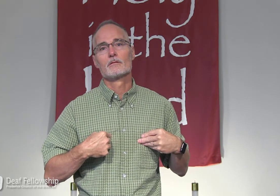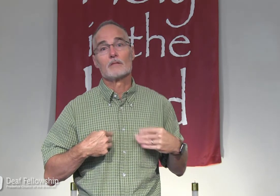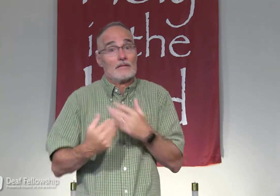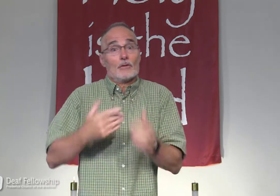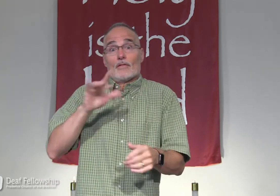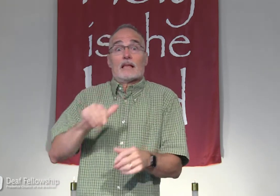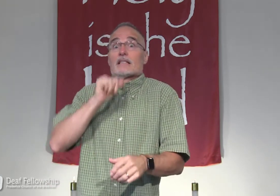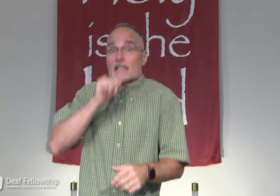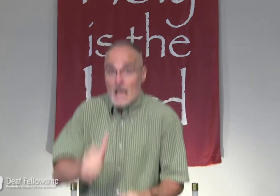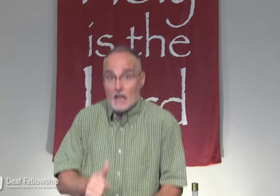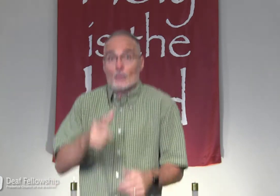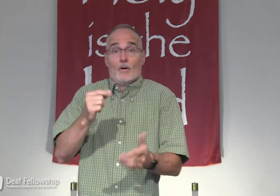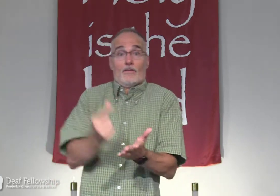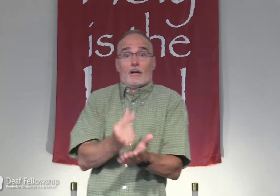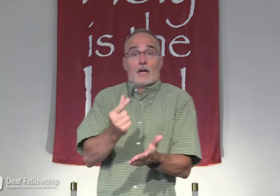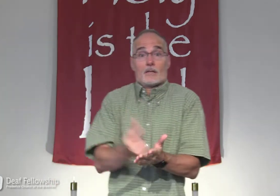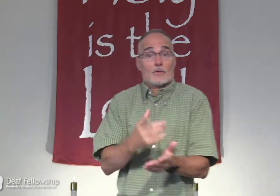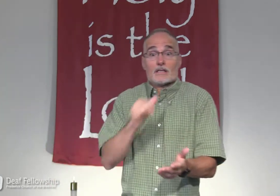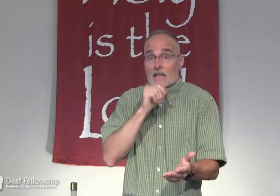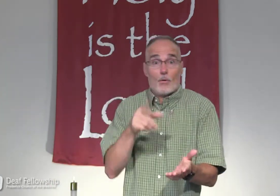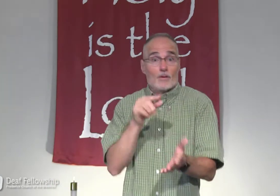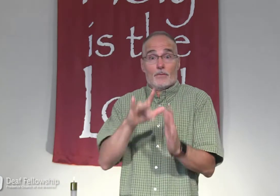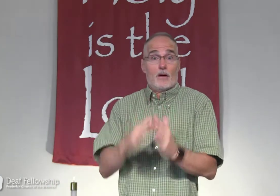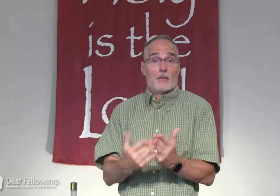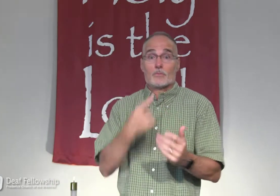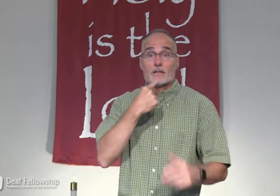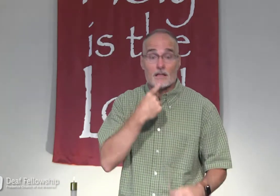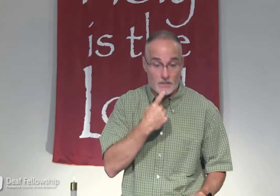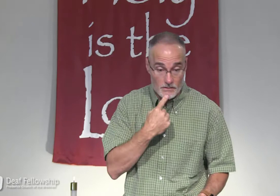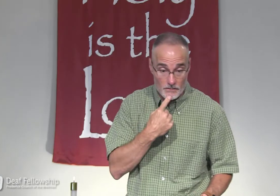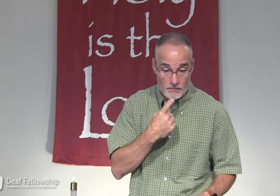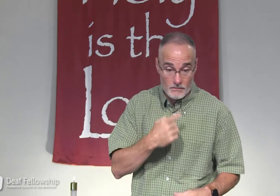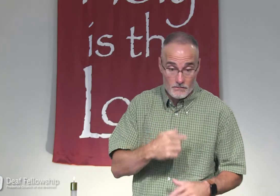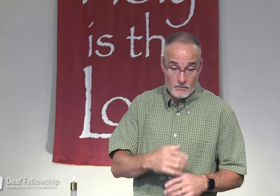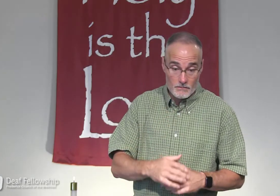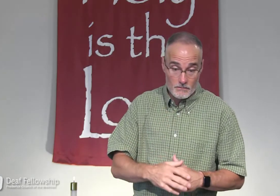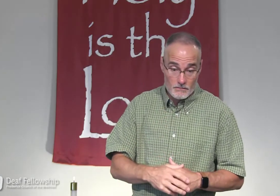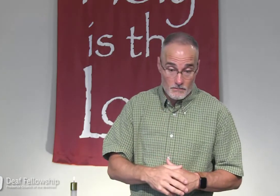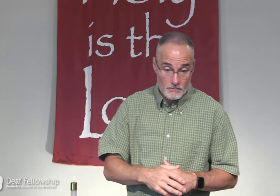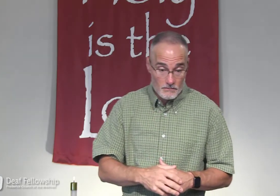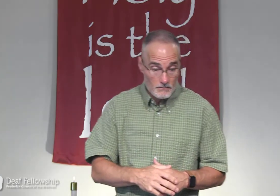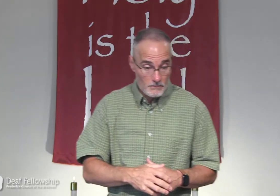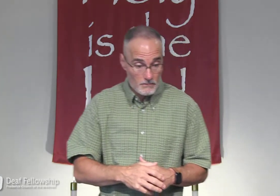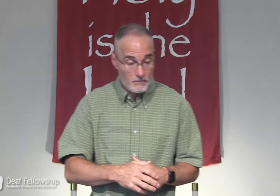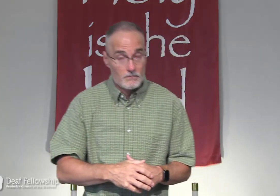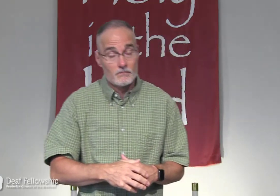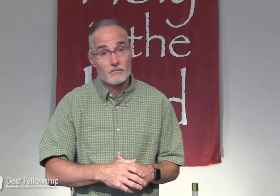accept me. Even though that is not what the Gospels are, that's not what the Bible teaches.